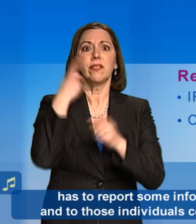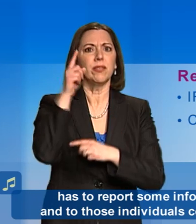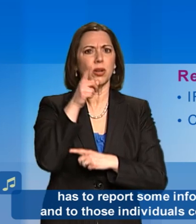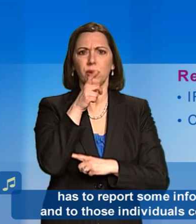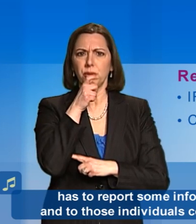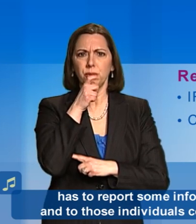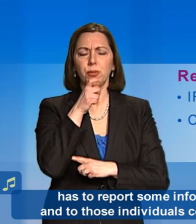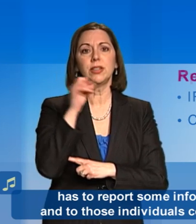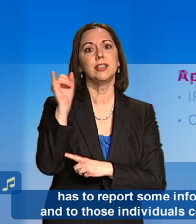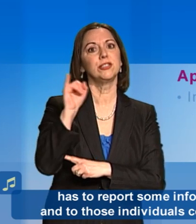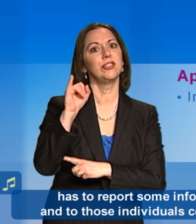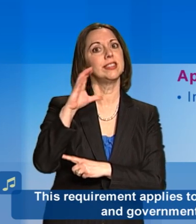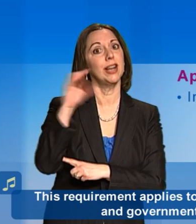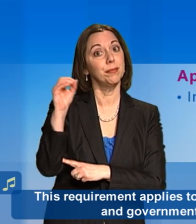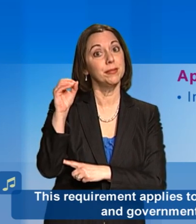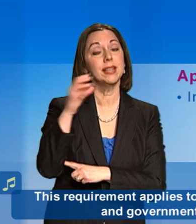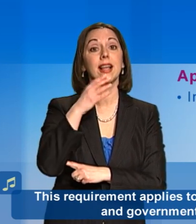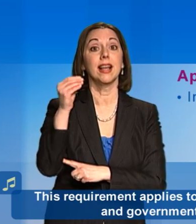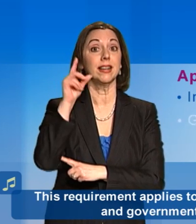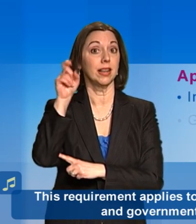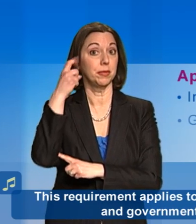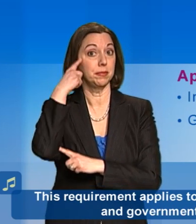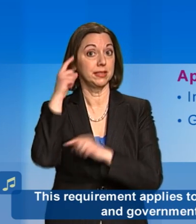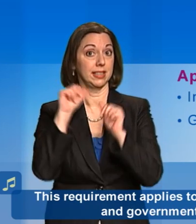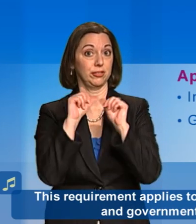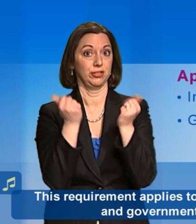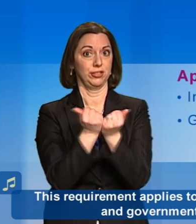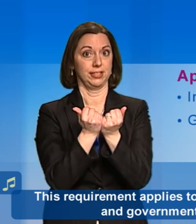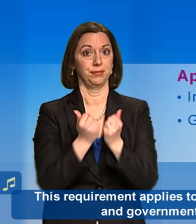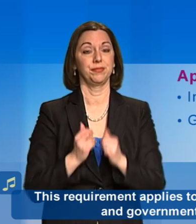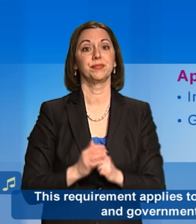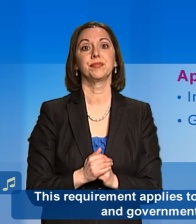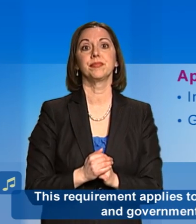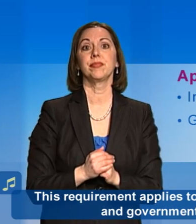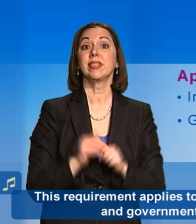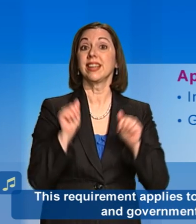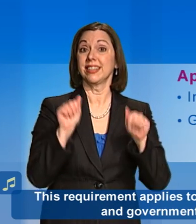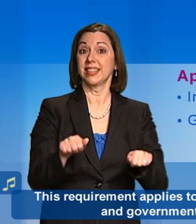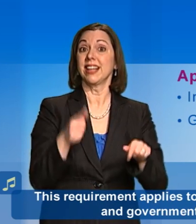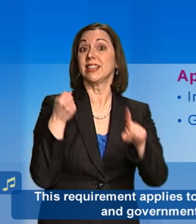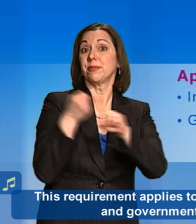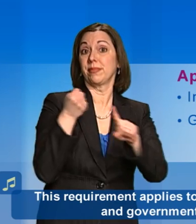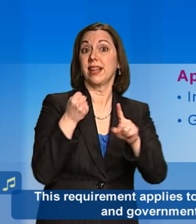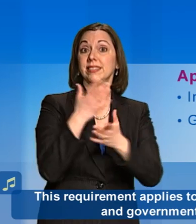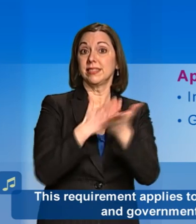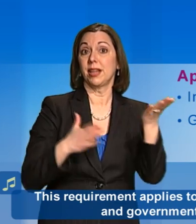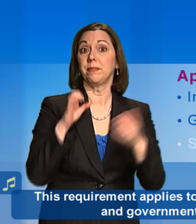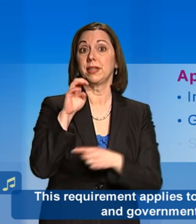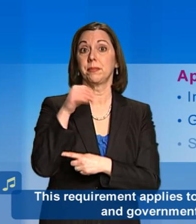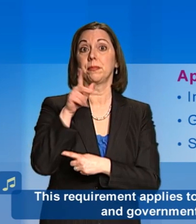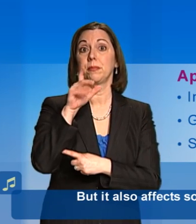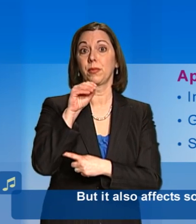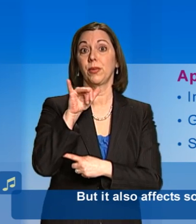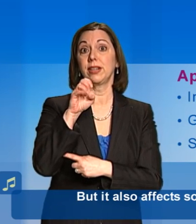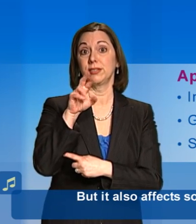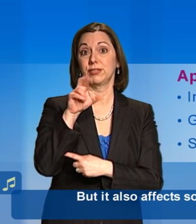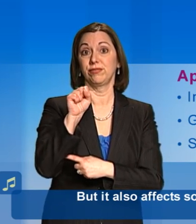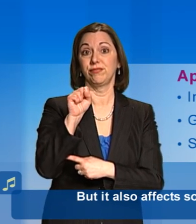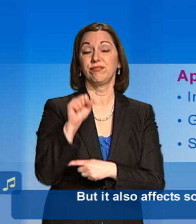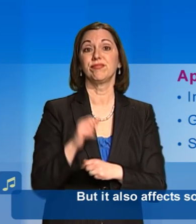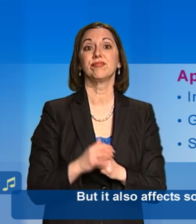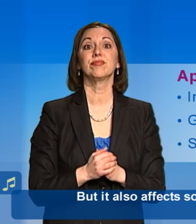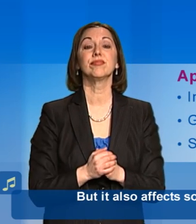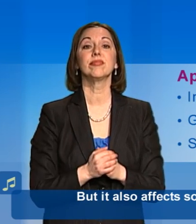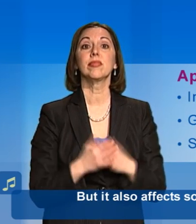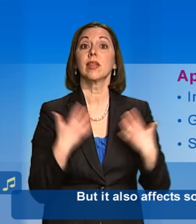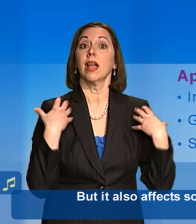the plans. This requirement applies to insurance companies and government agencies, but it also